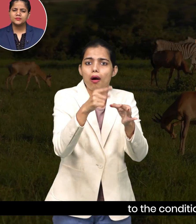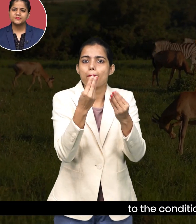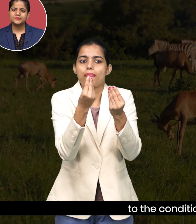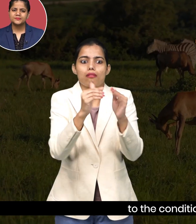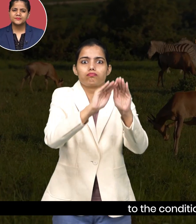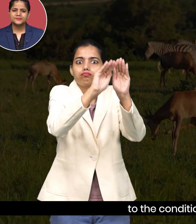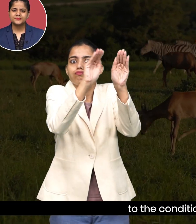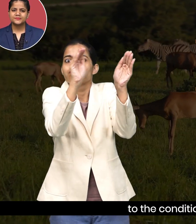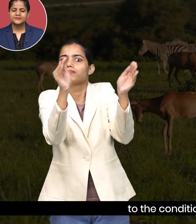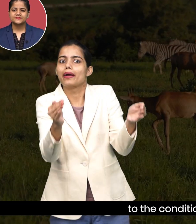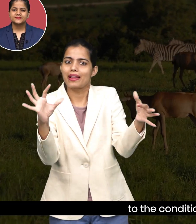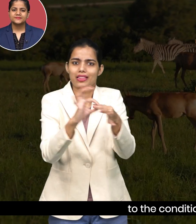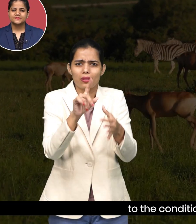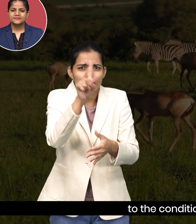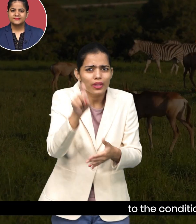soil?